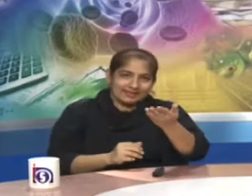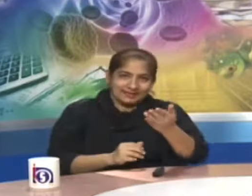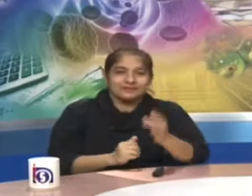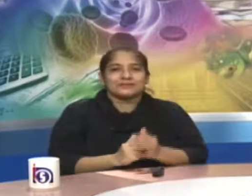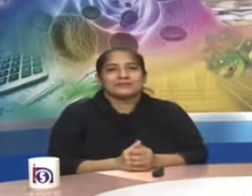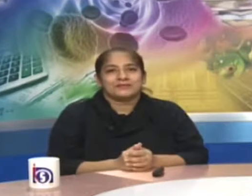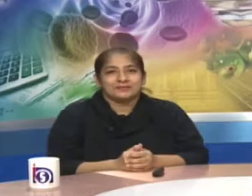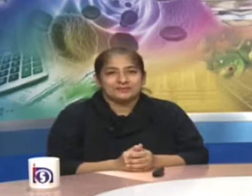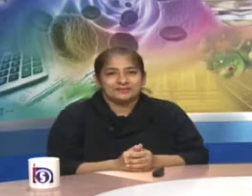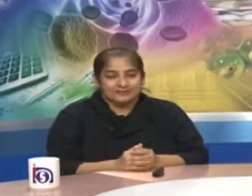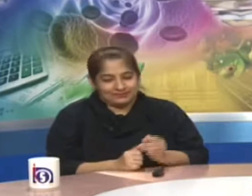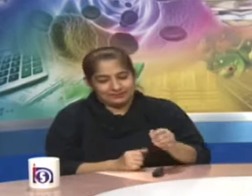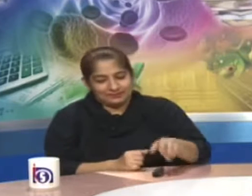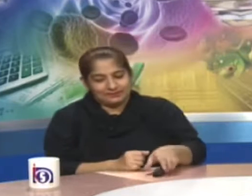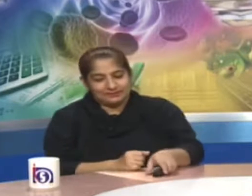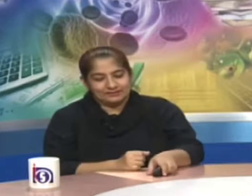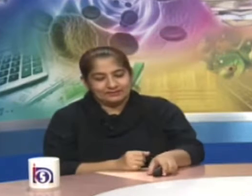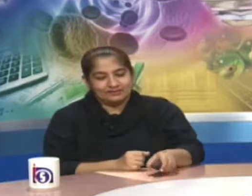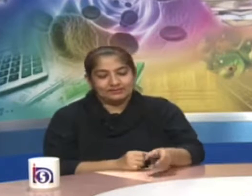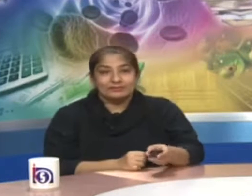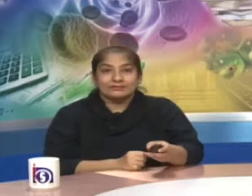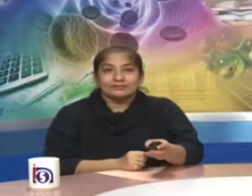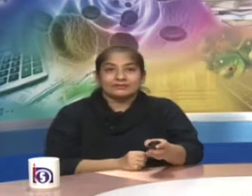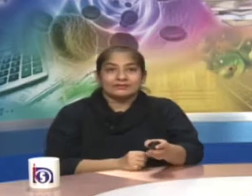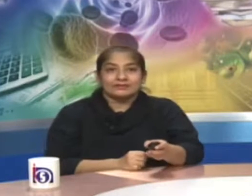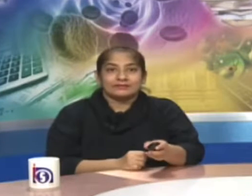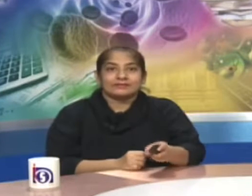Answer has already been discussed in the video.